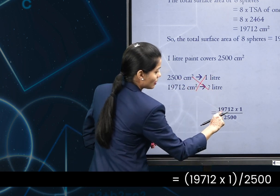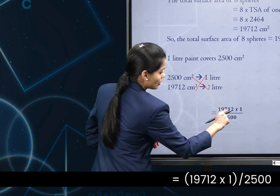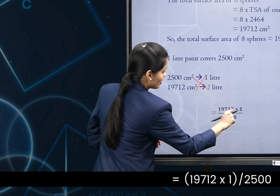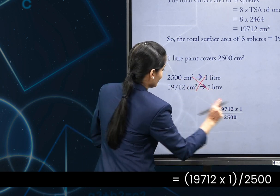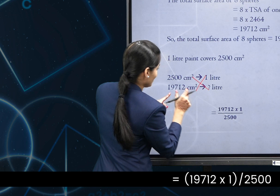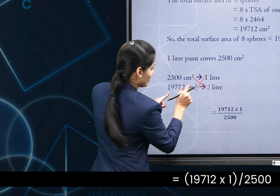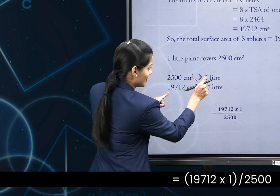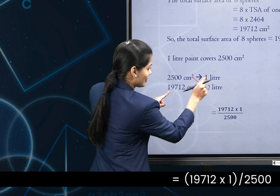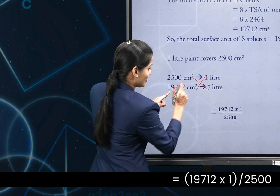by 2500